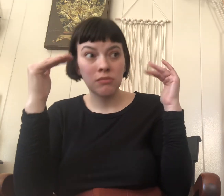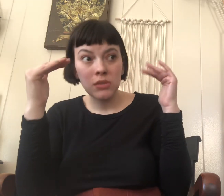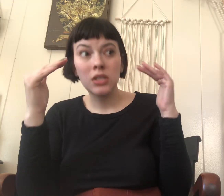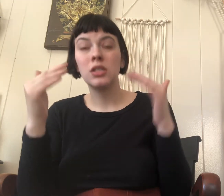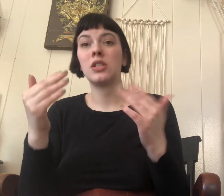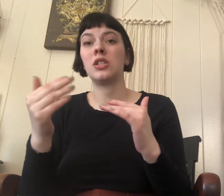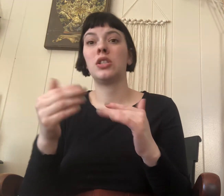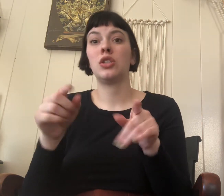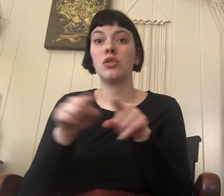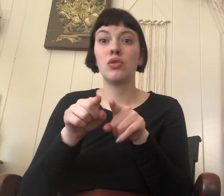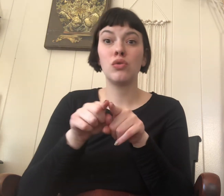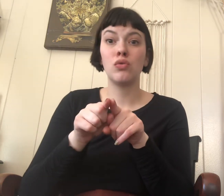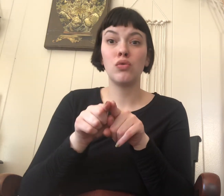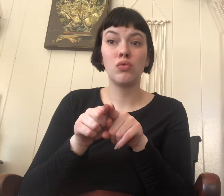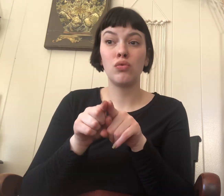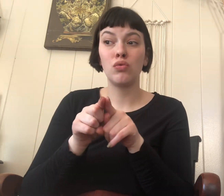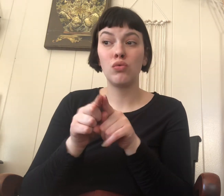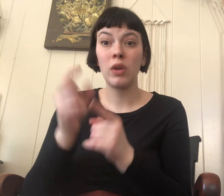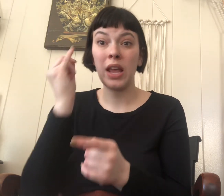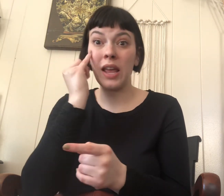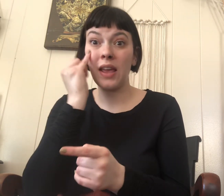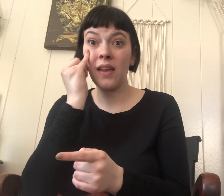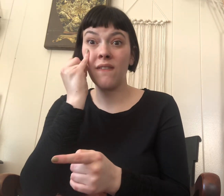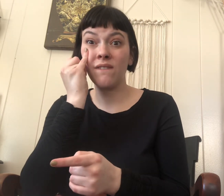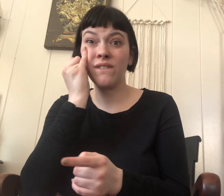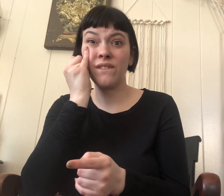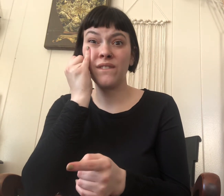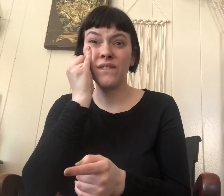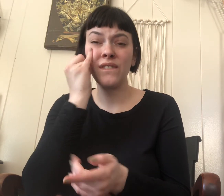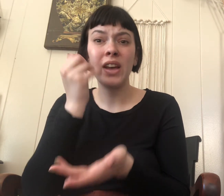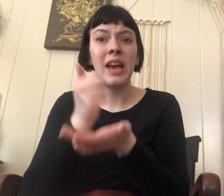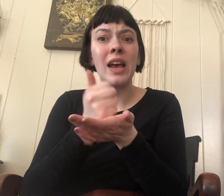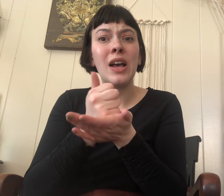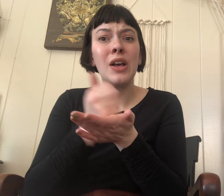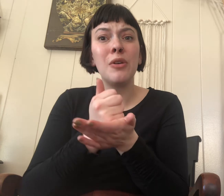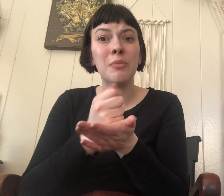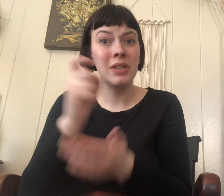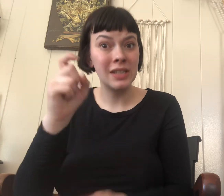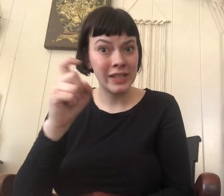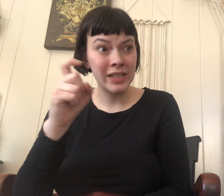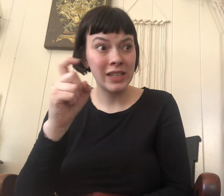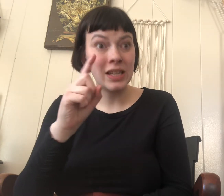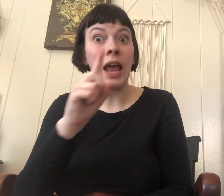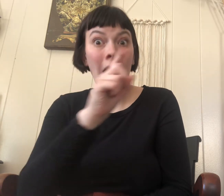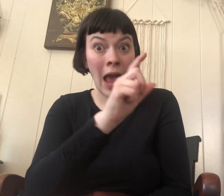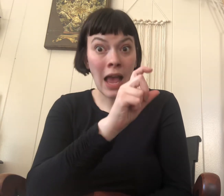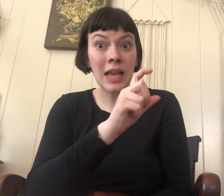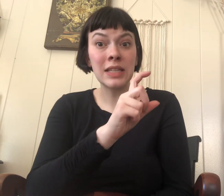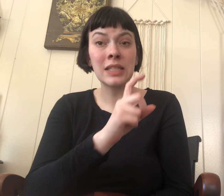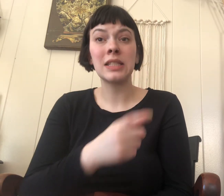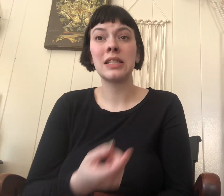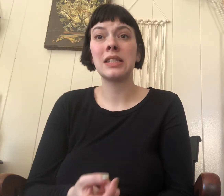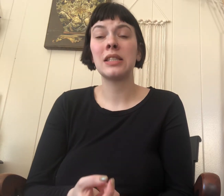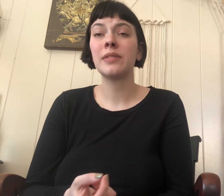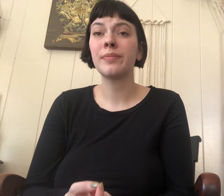help. It's normal to Feel depressed and anxious as you're going through treatment, and there are things that we can do to